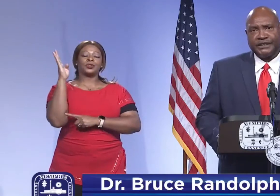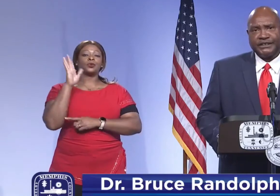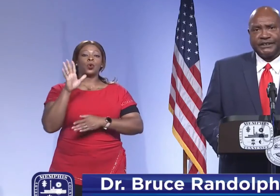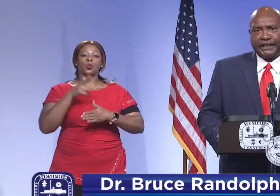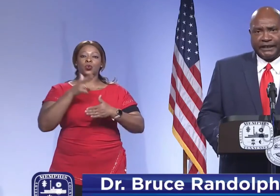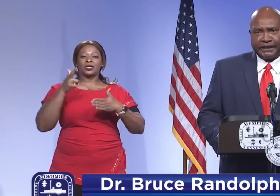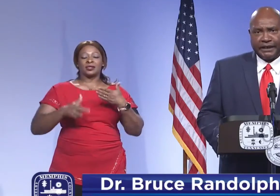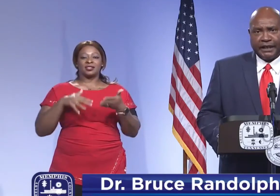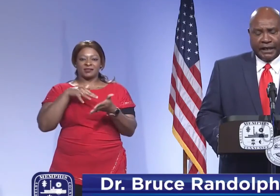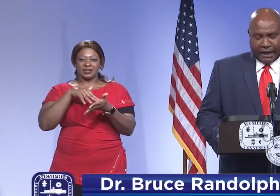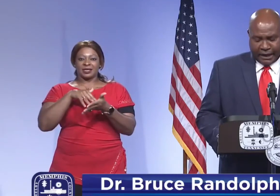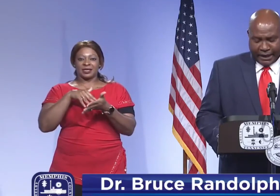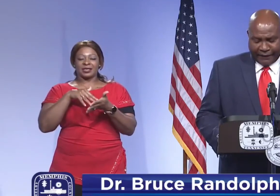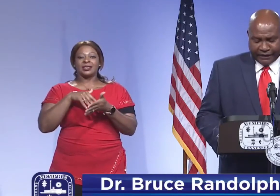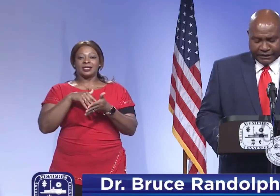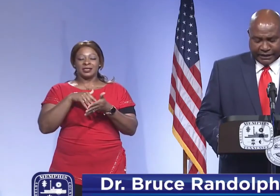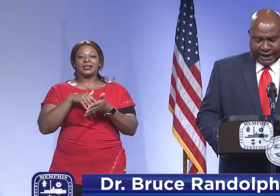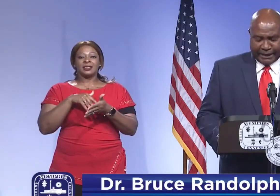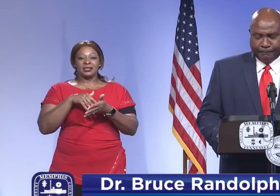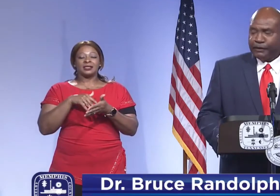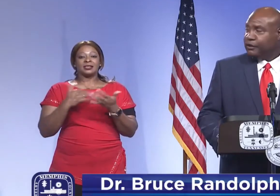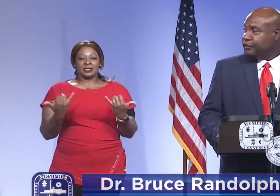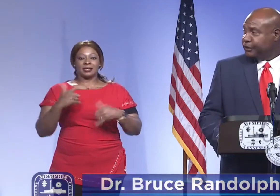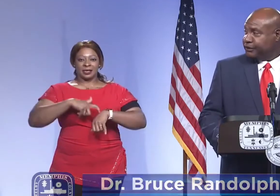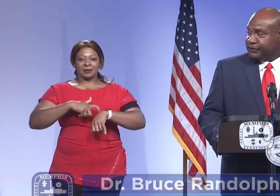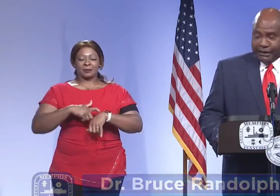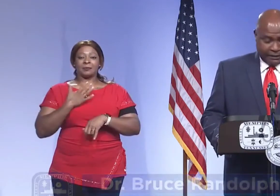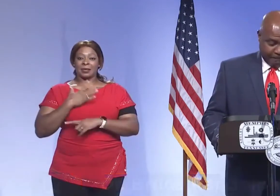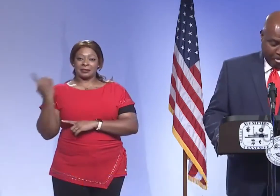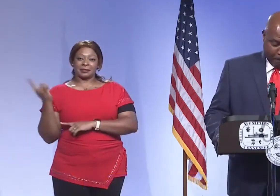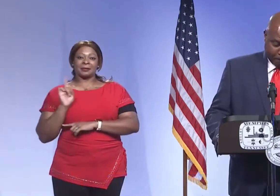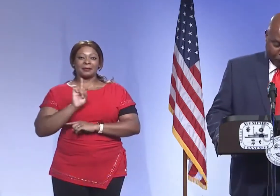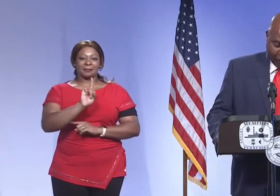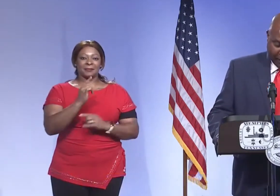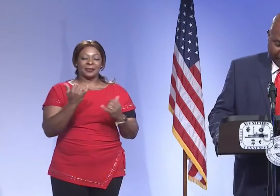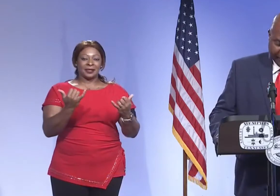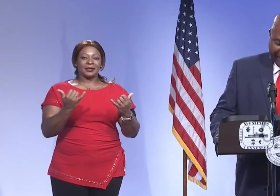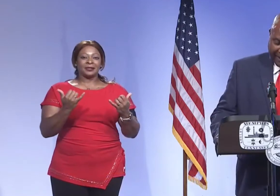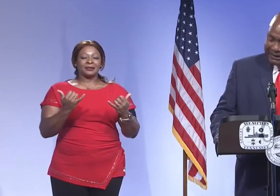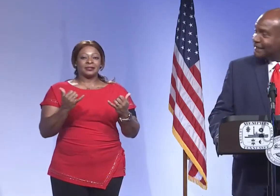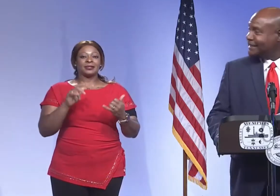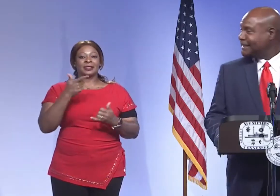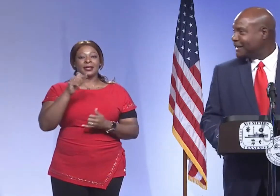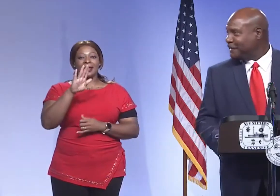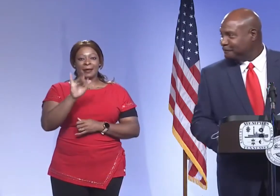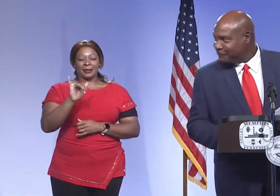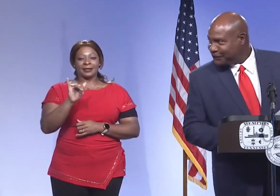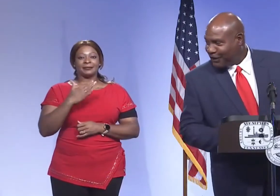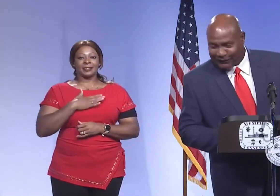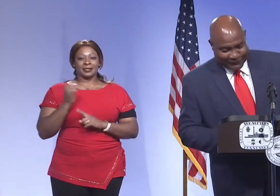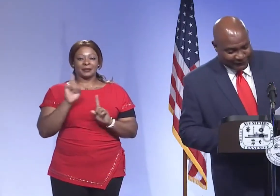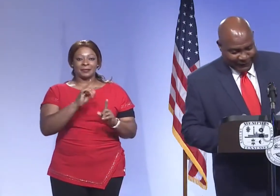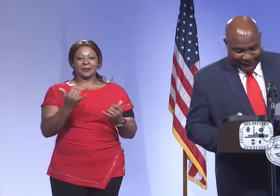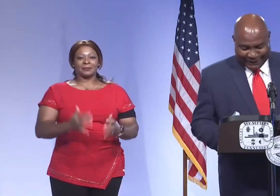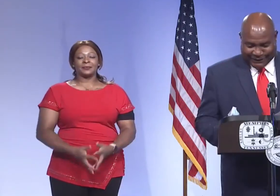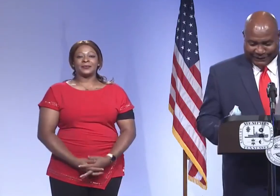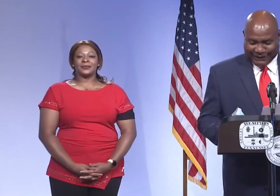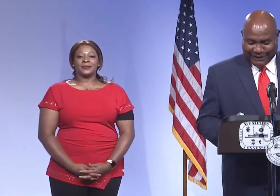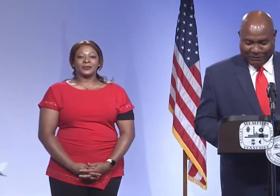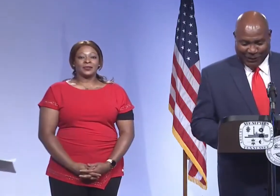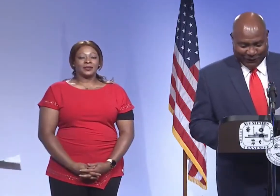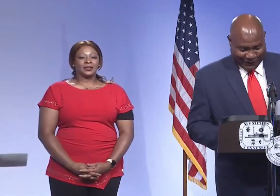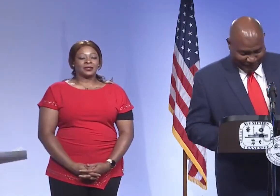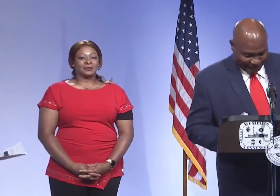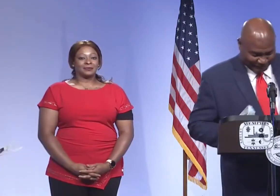of this study at this time. Will you, Gabby, come to